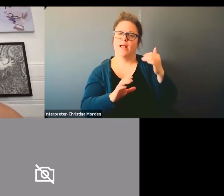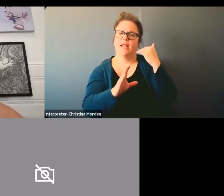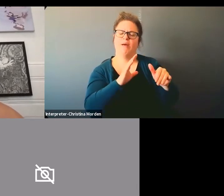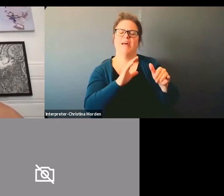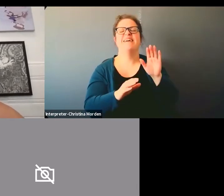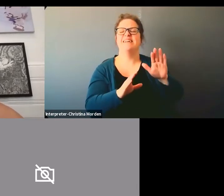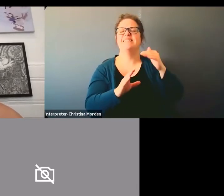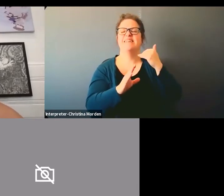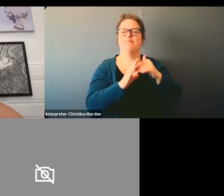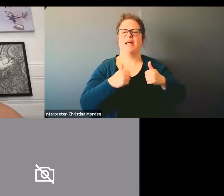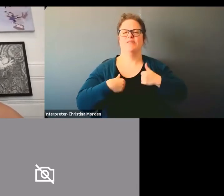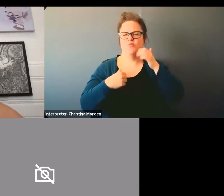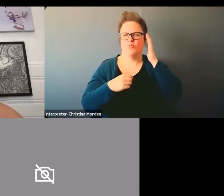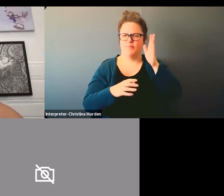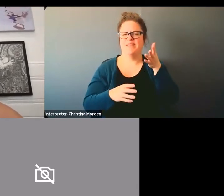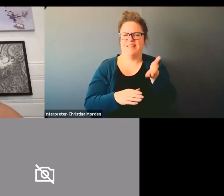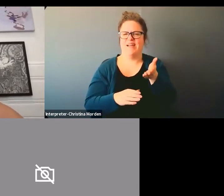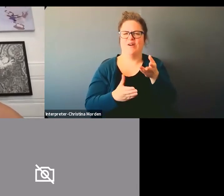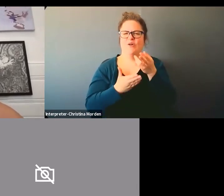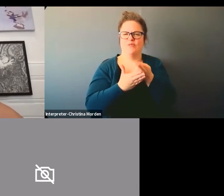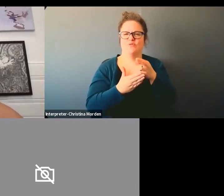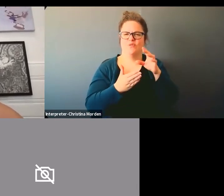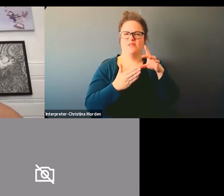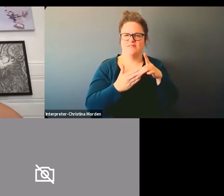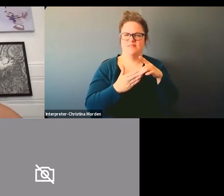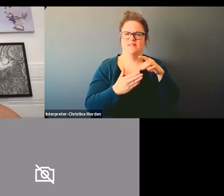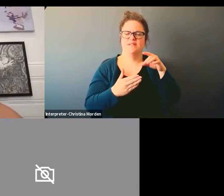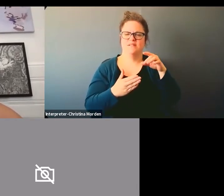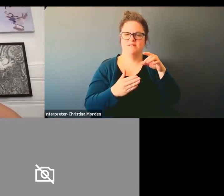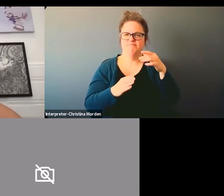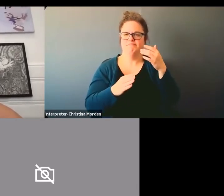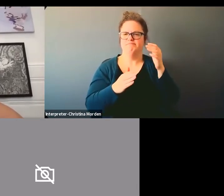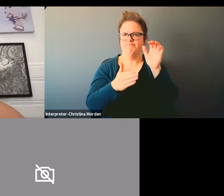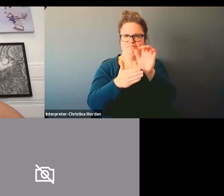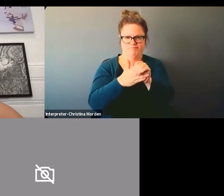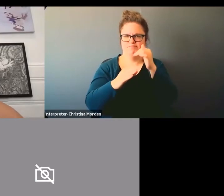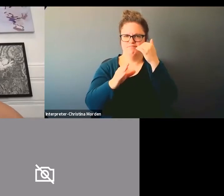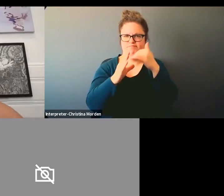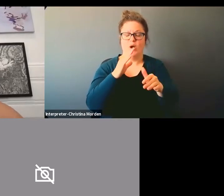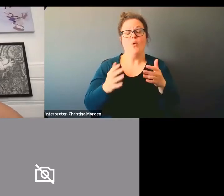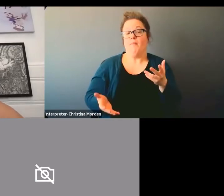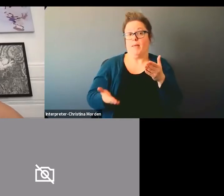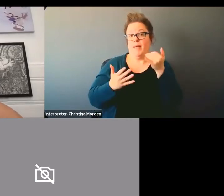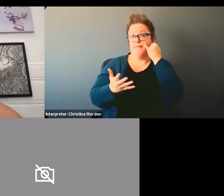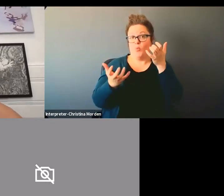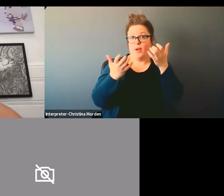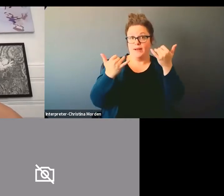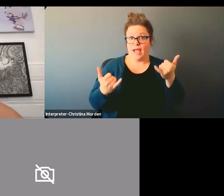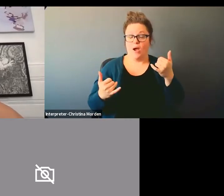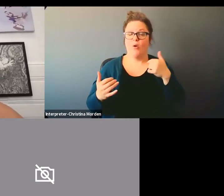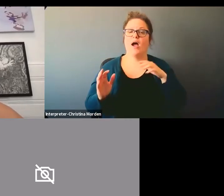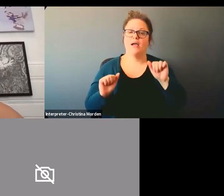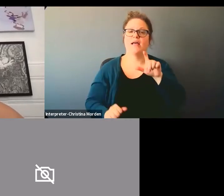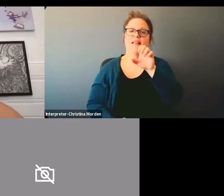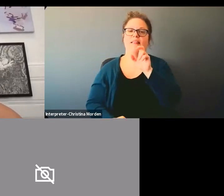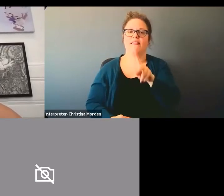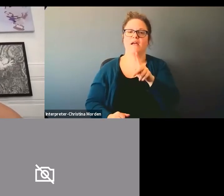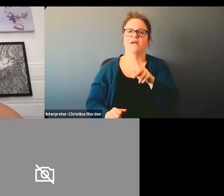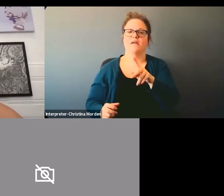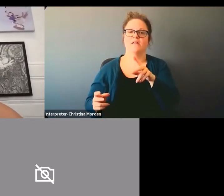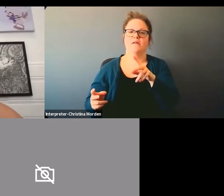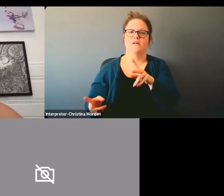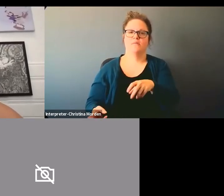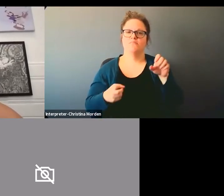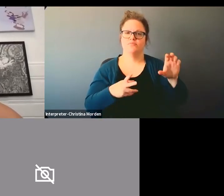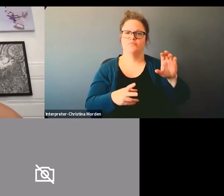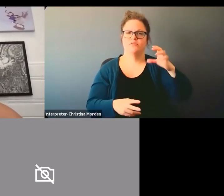guide. What I might do is put those two resources for those who would like it now in the chat so people can download them ahead of time if